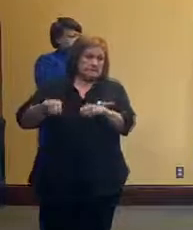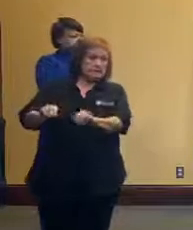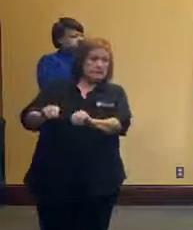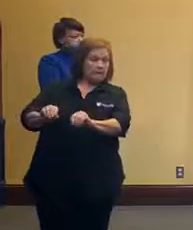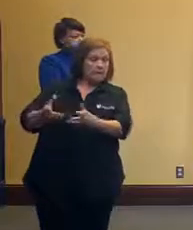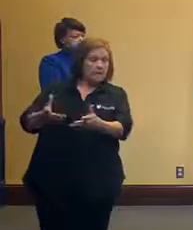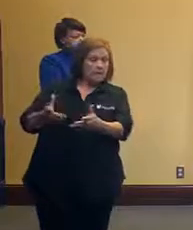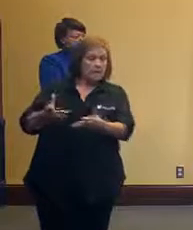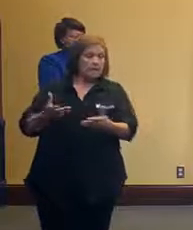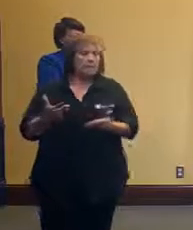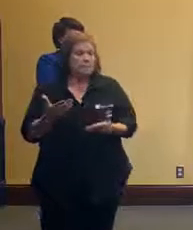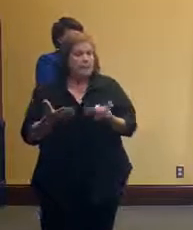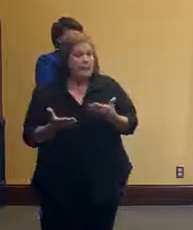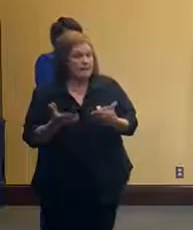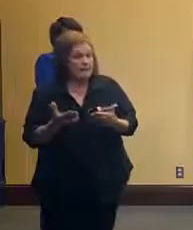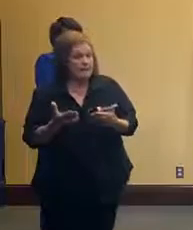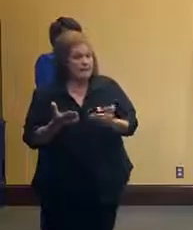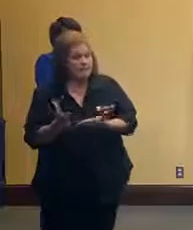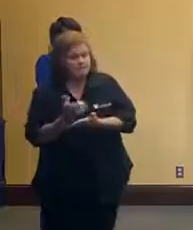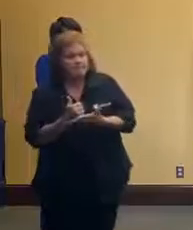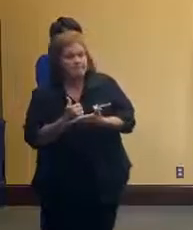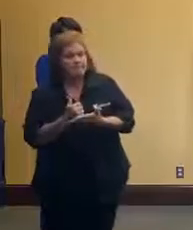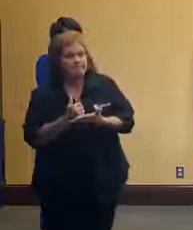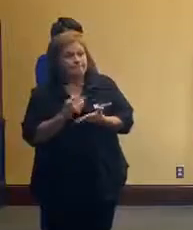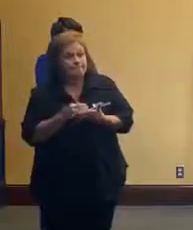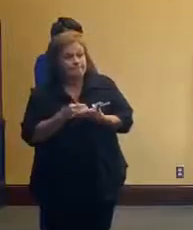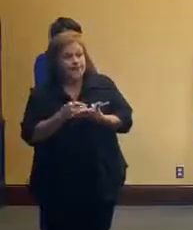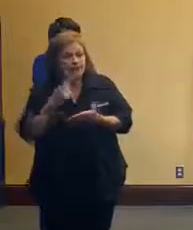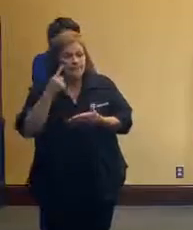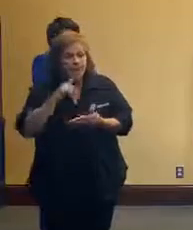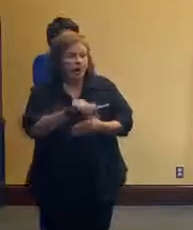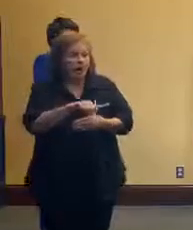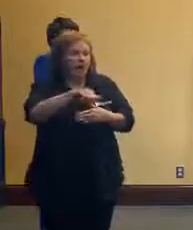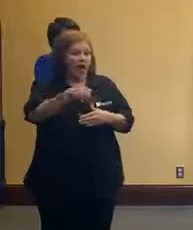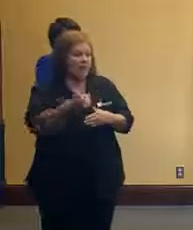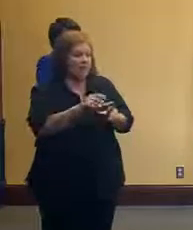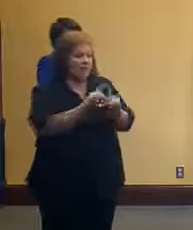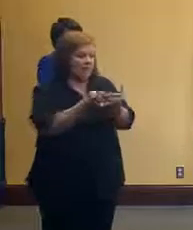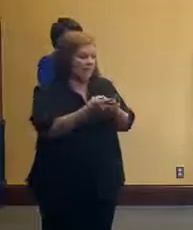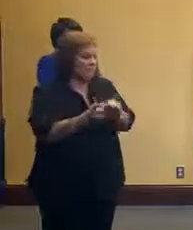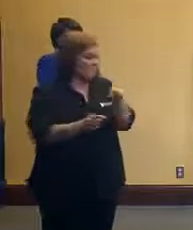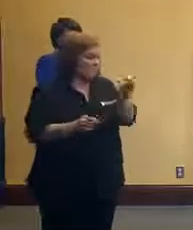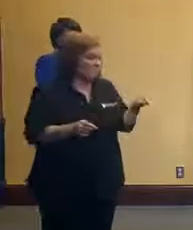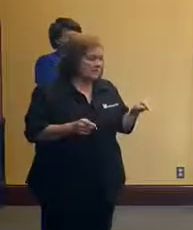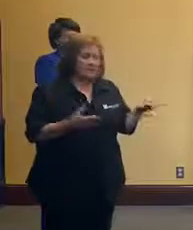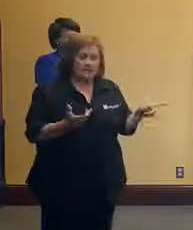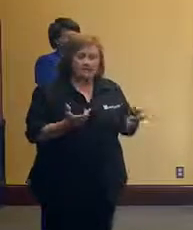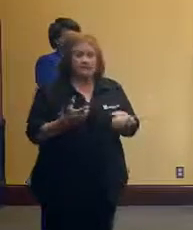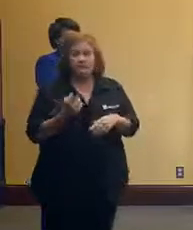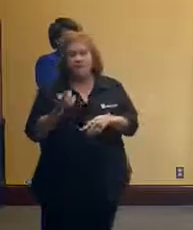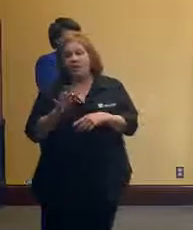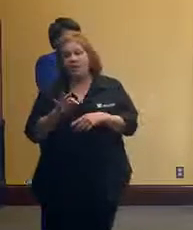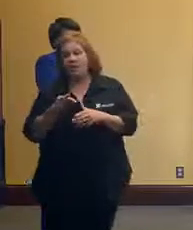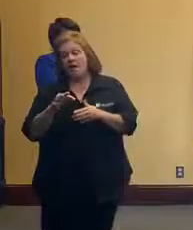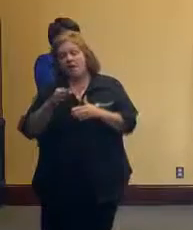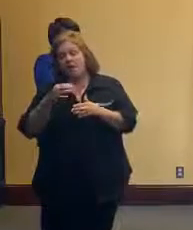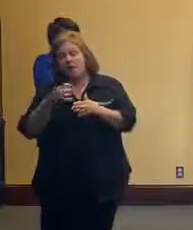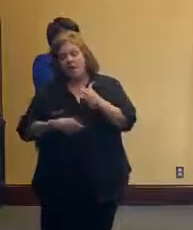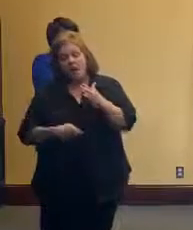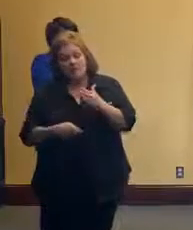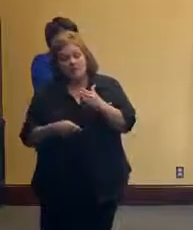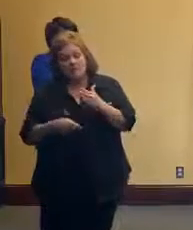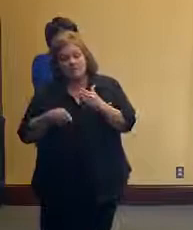provide adequate funding for other operations. We have, as one of the cost-cutting measures, shifted